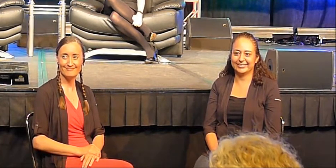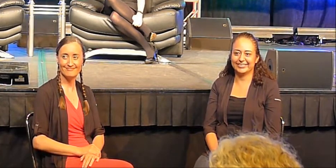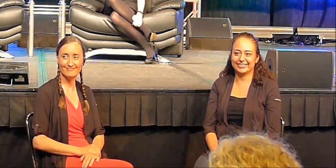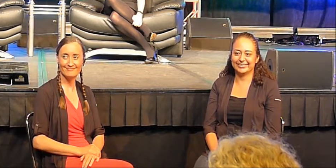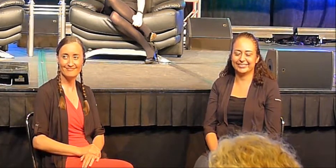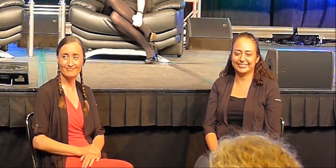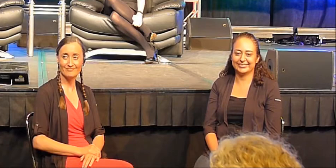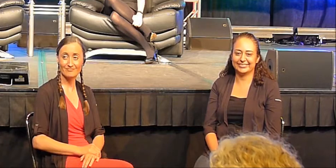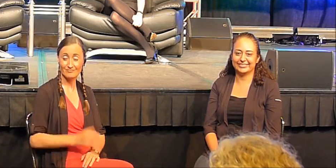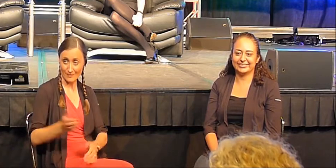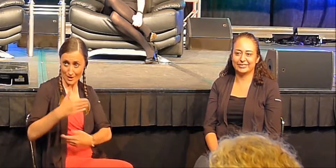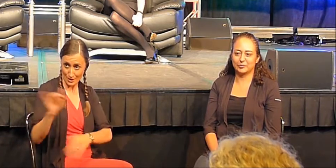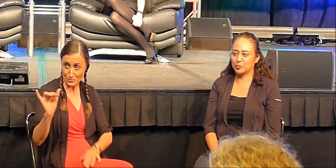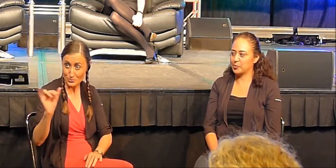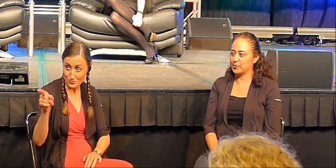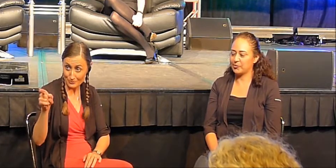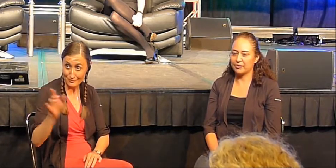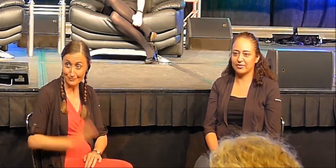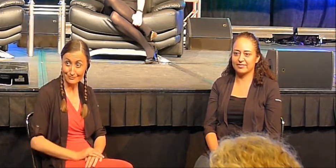And you want to hug as well?